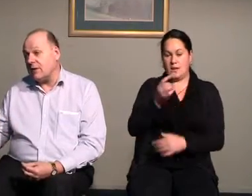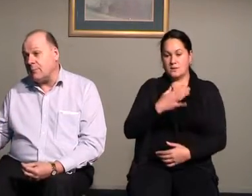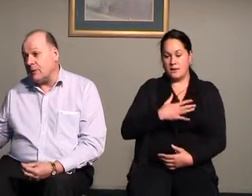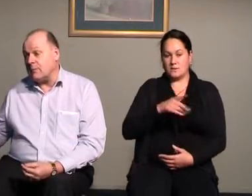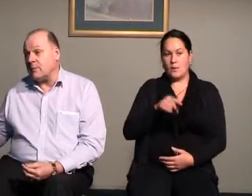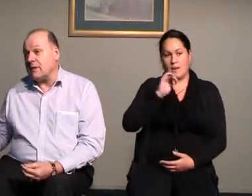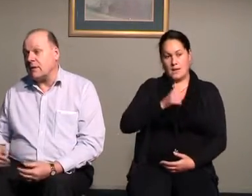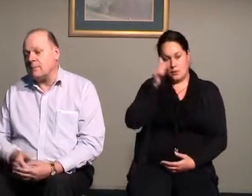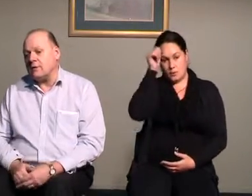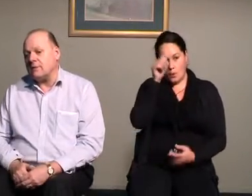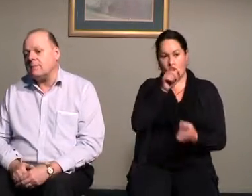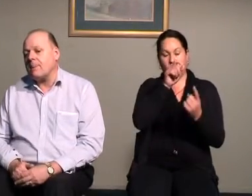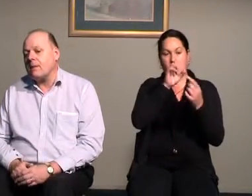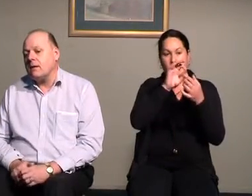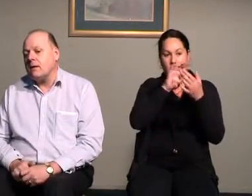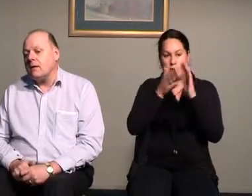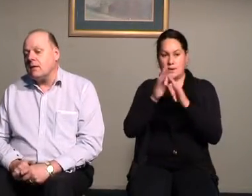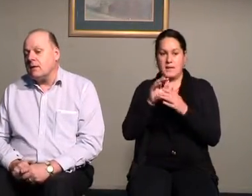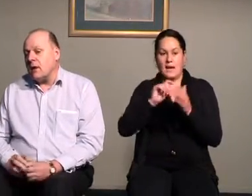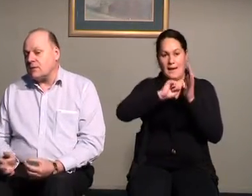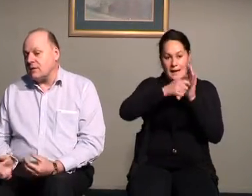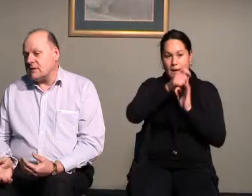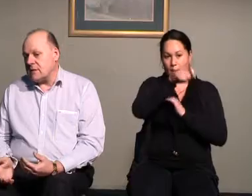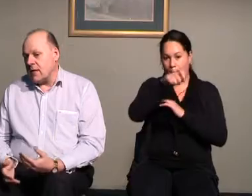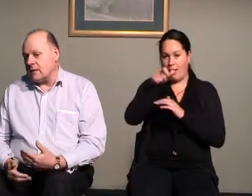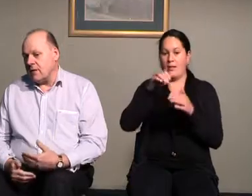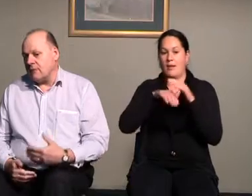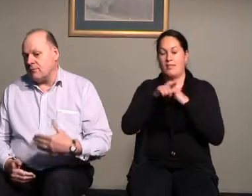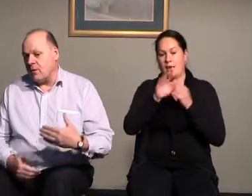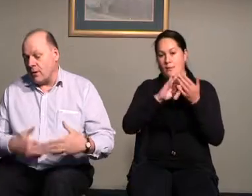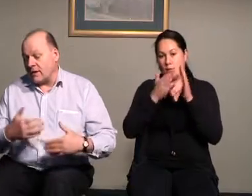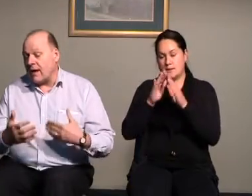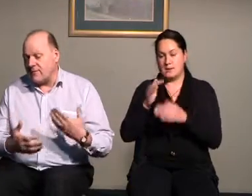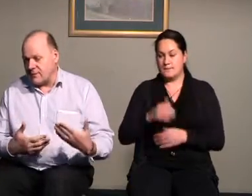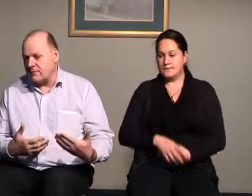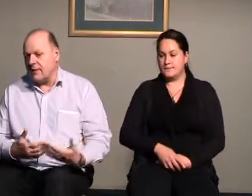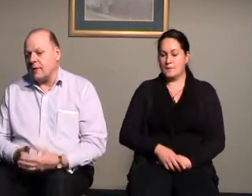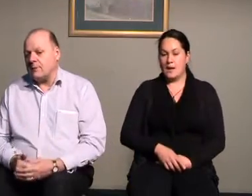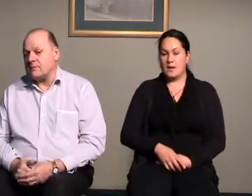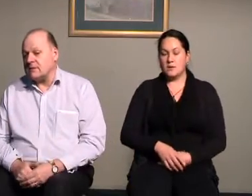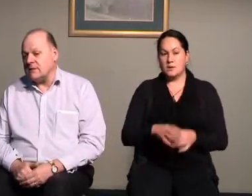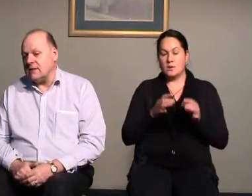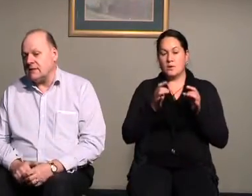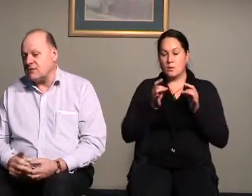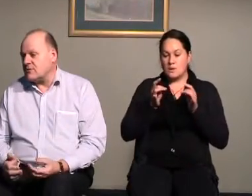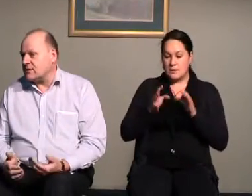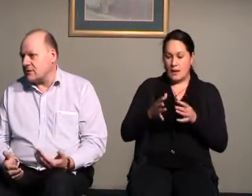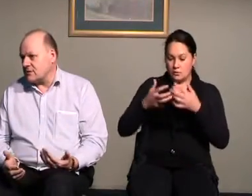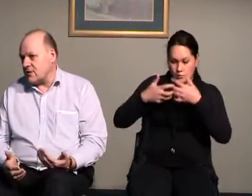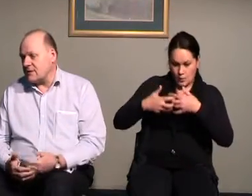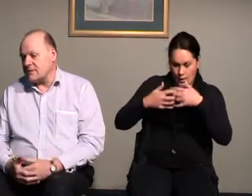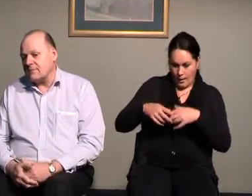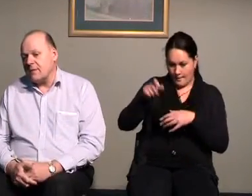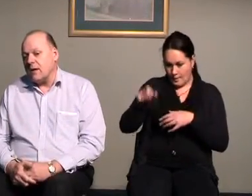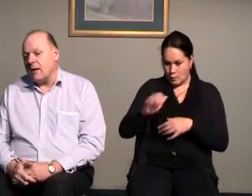getting to know key people within that community. As we unfold or uncover people's needs, interests